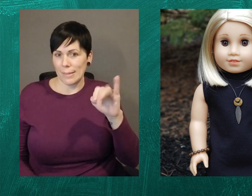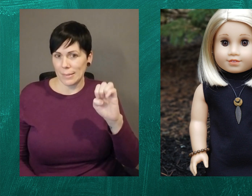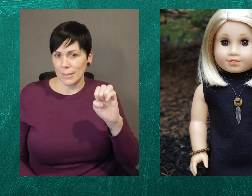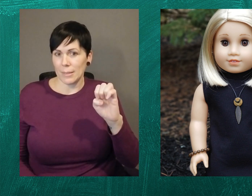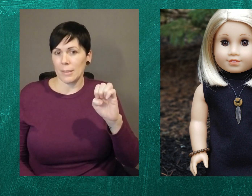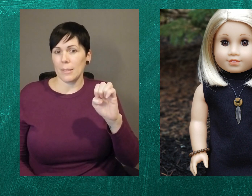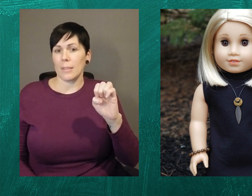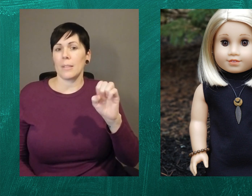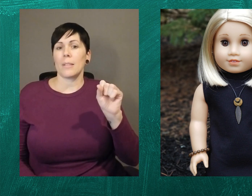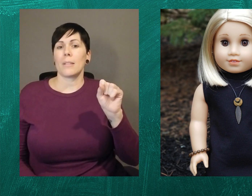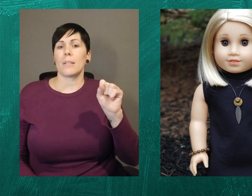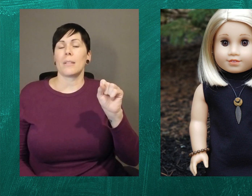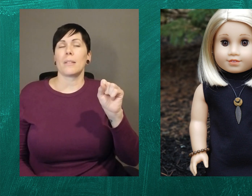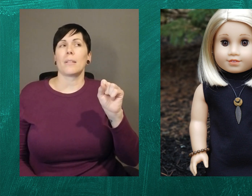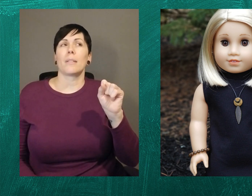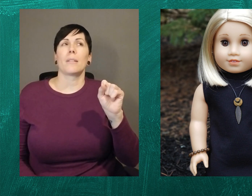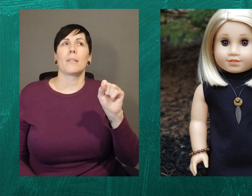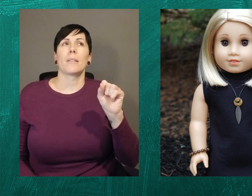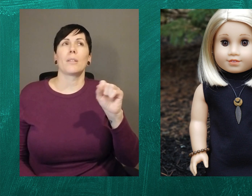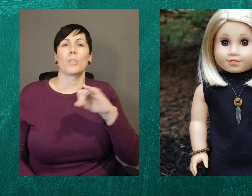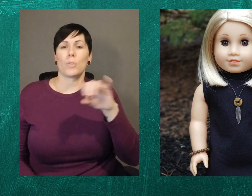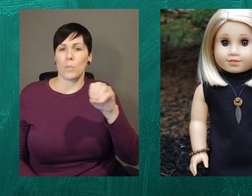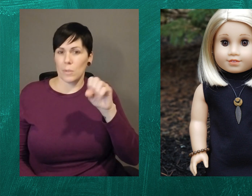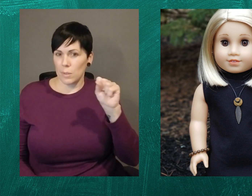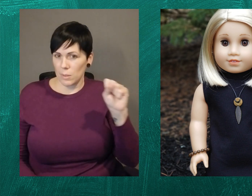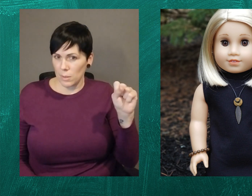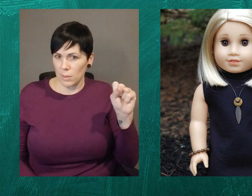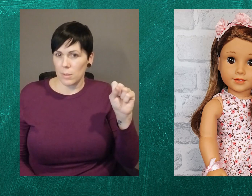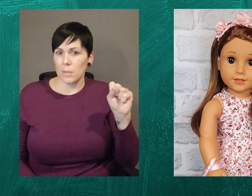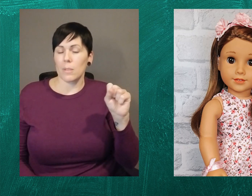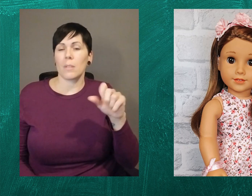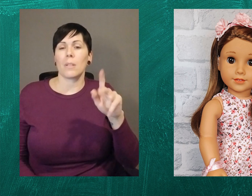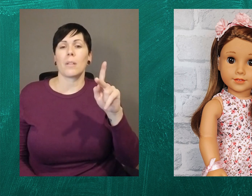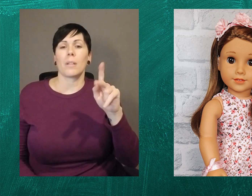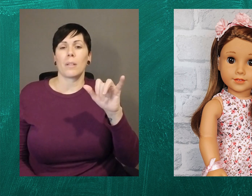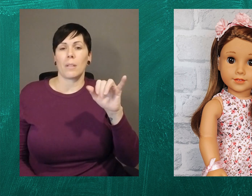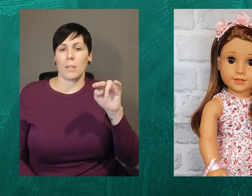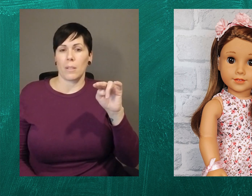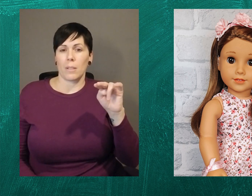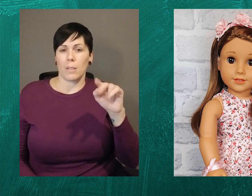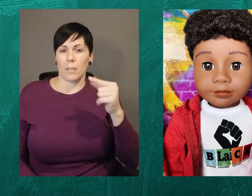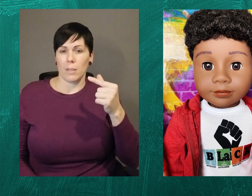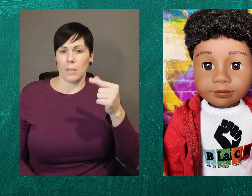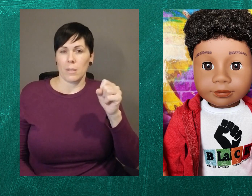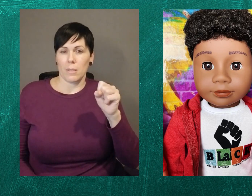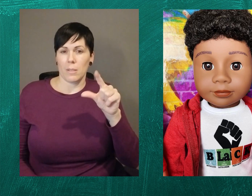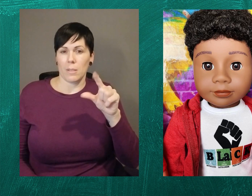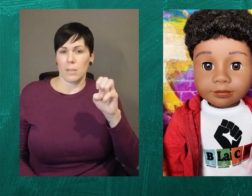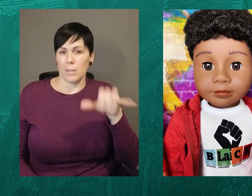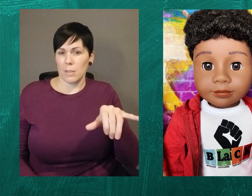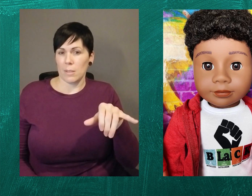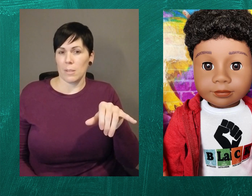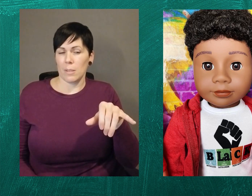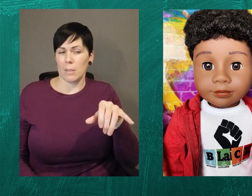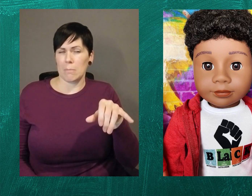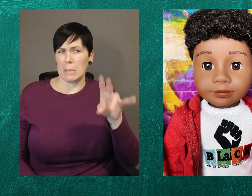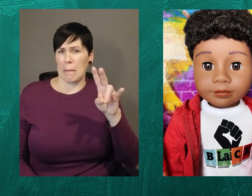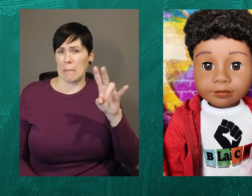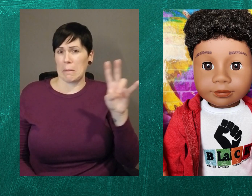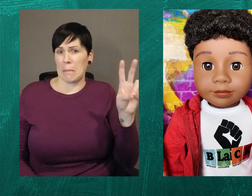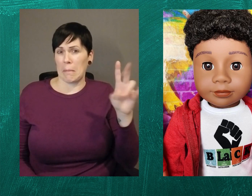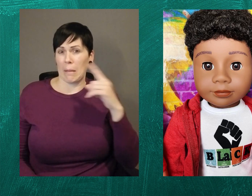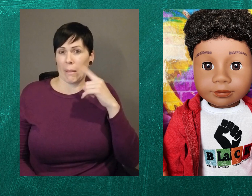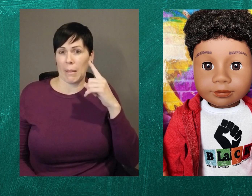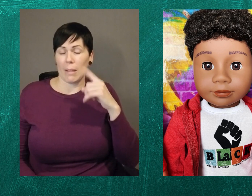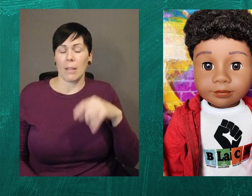Rosalie, a CYO Sonali mold. Joss, Kingsley, 77, I think. I can